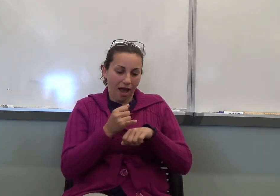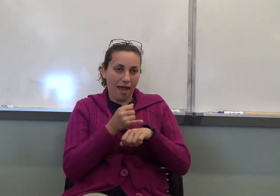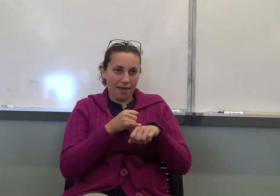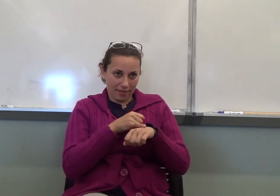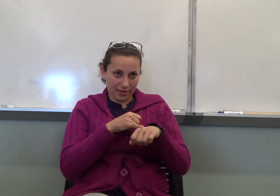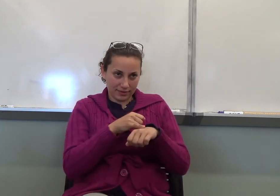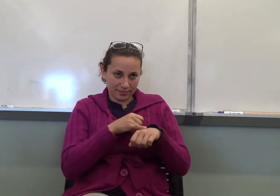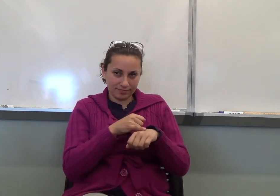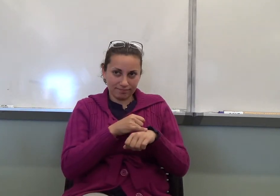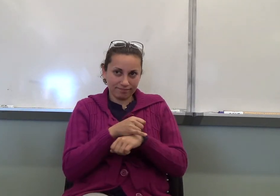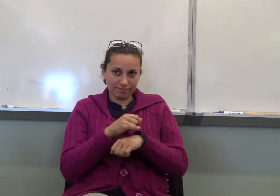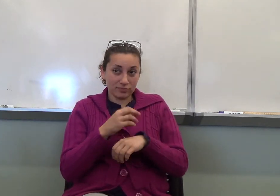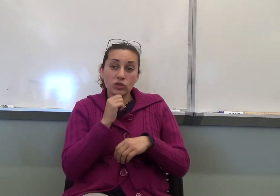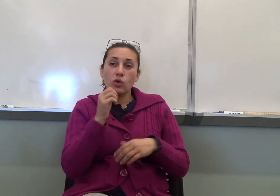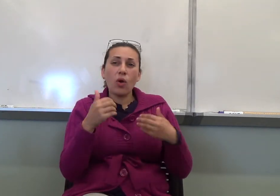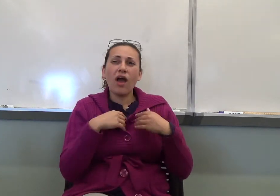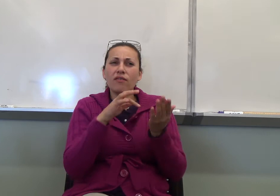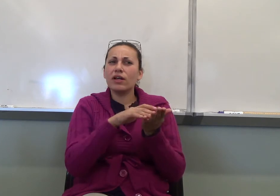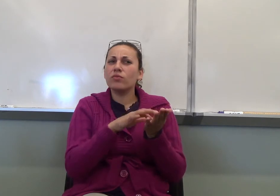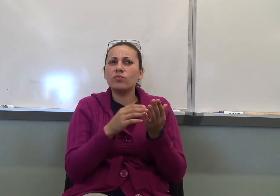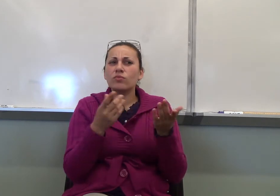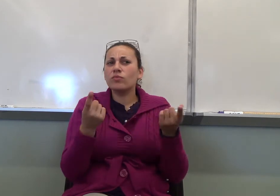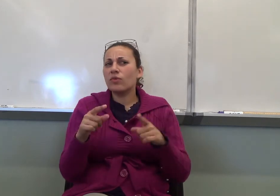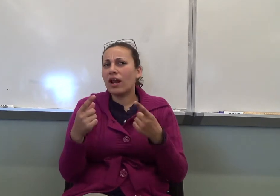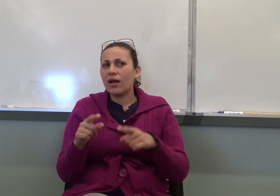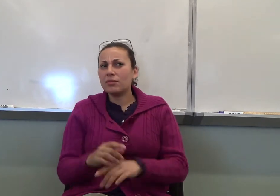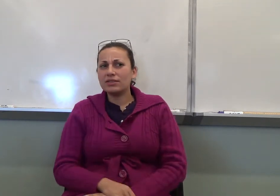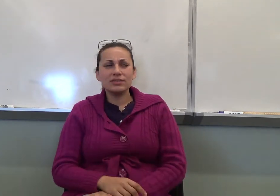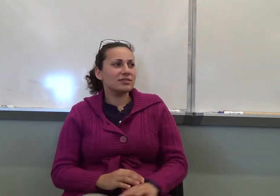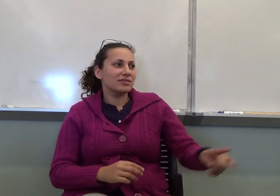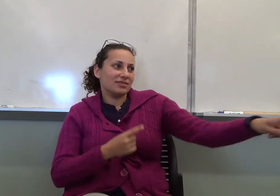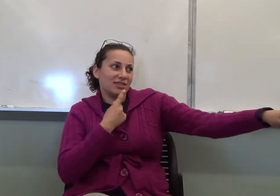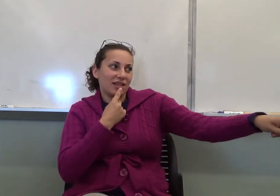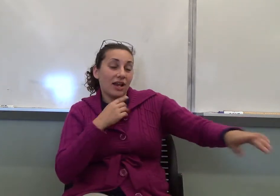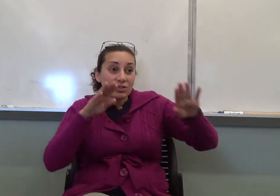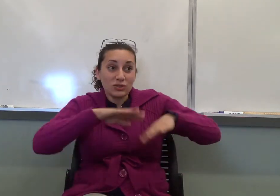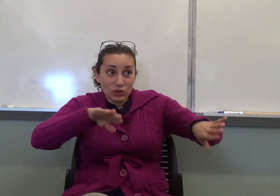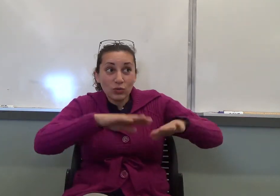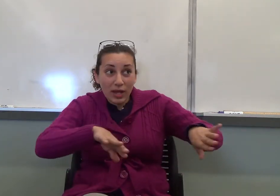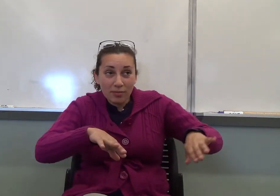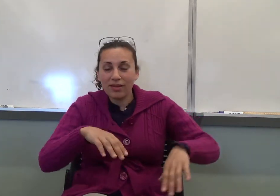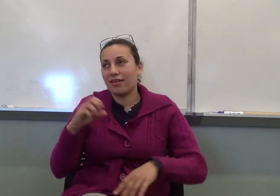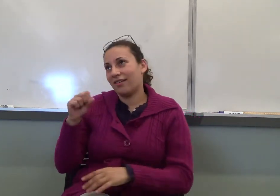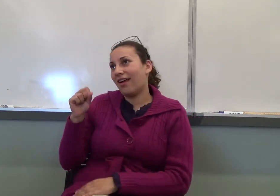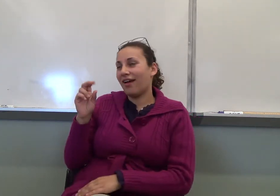What happens? Go swimming. Okay, you go swimming, right, of course.